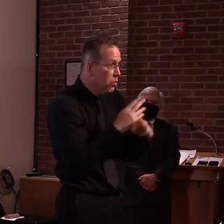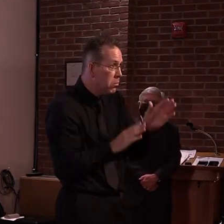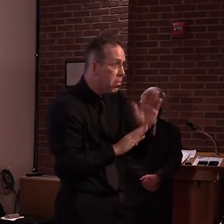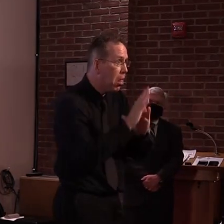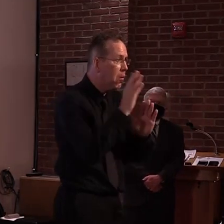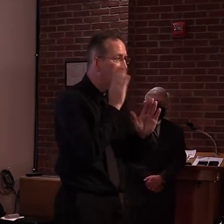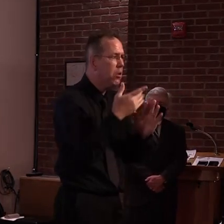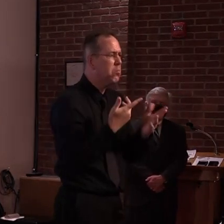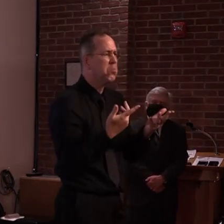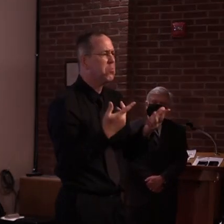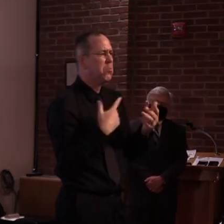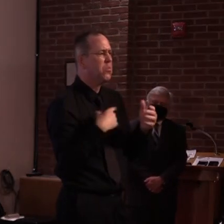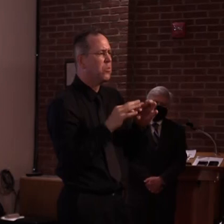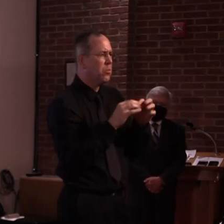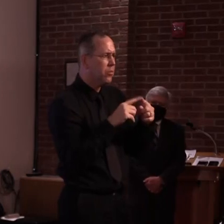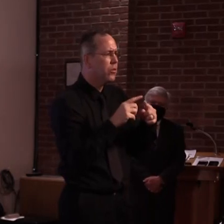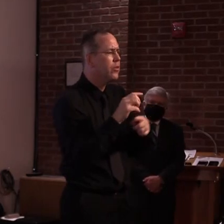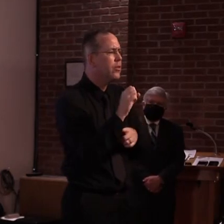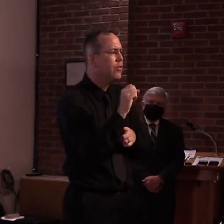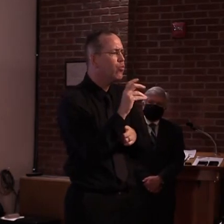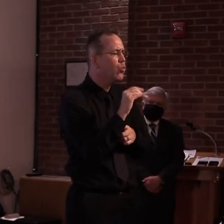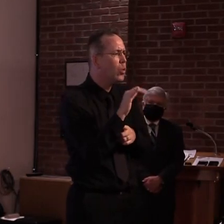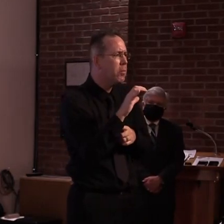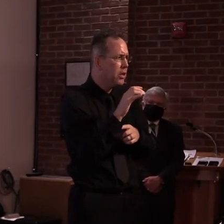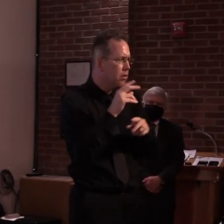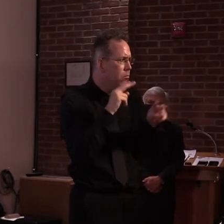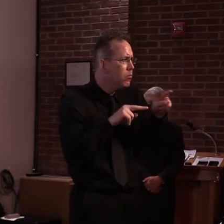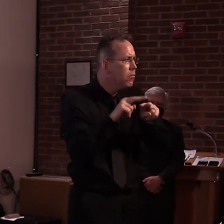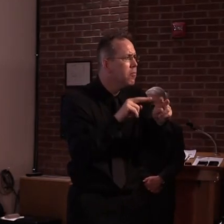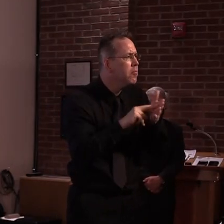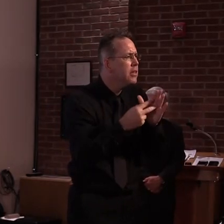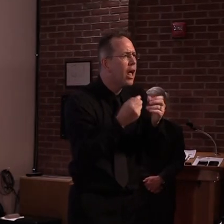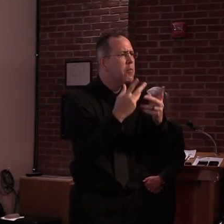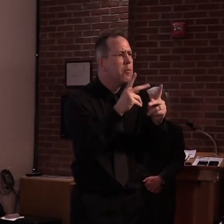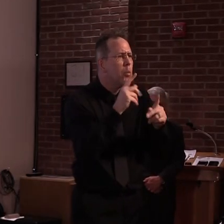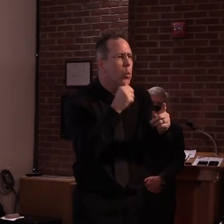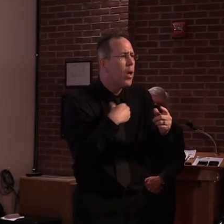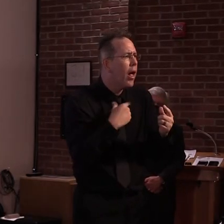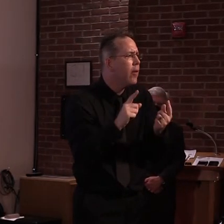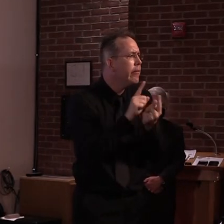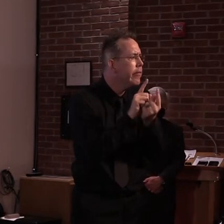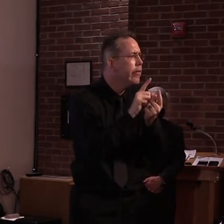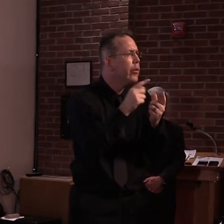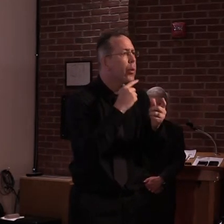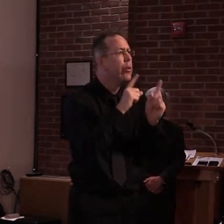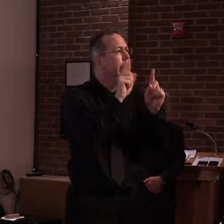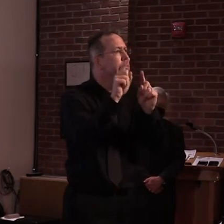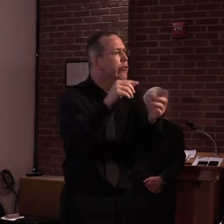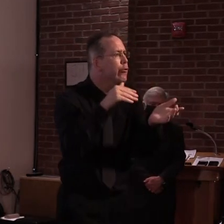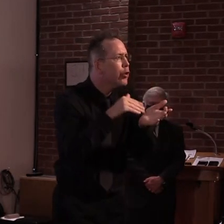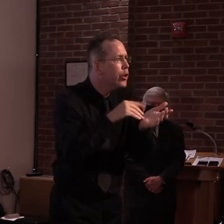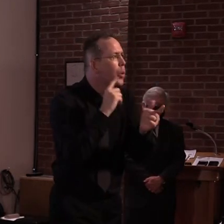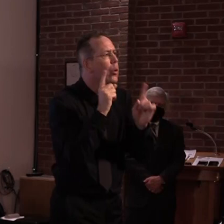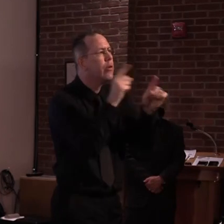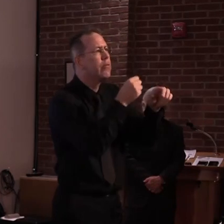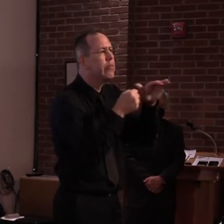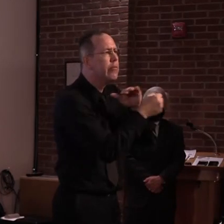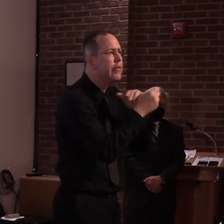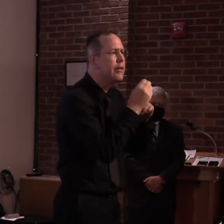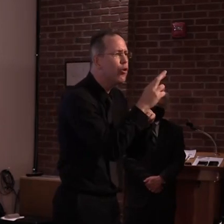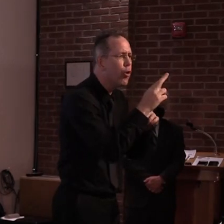surveillance, which is a measure of the percentage of Vermonters reporting COVID-like symptoms to emergency rooms and urgent care